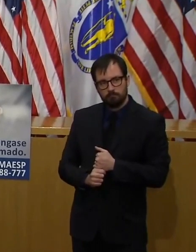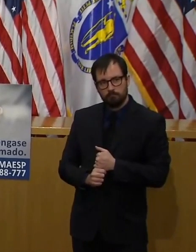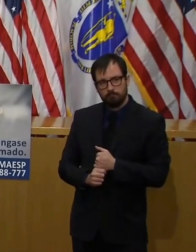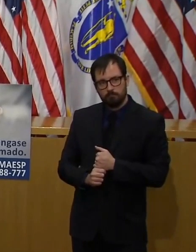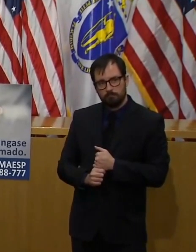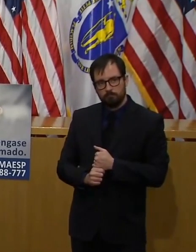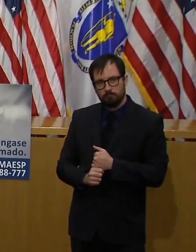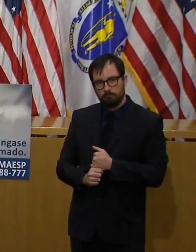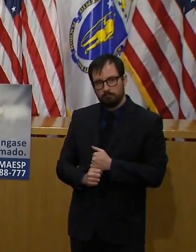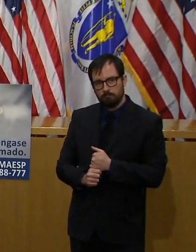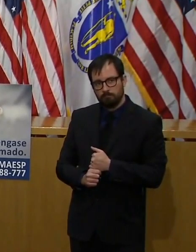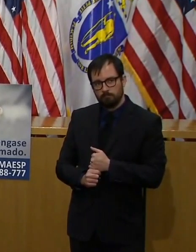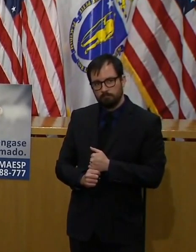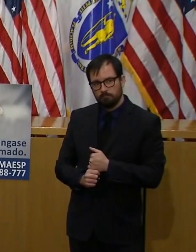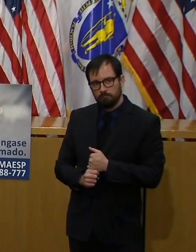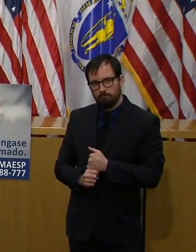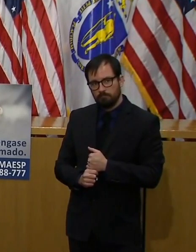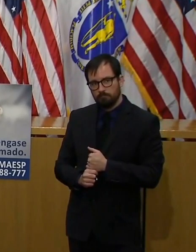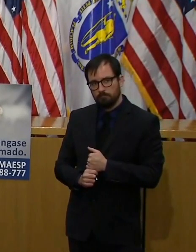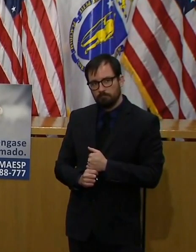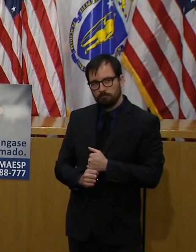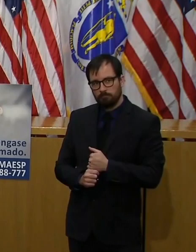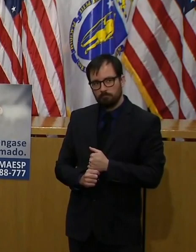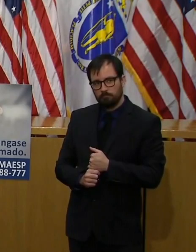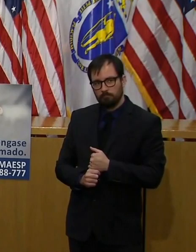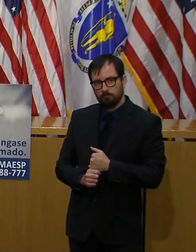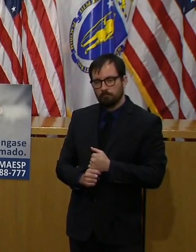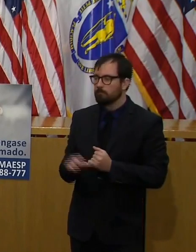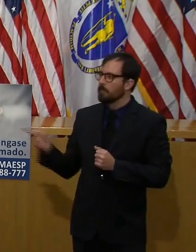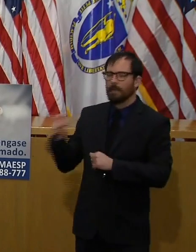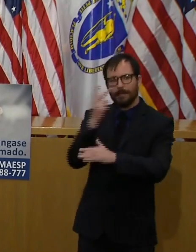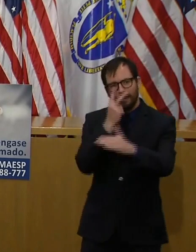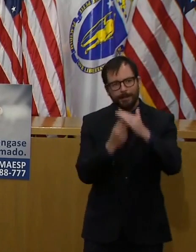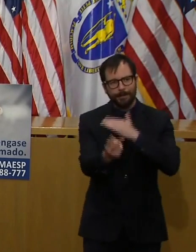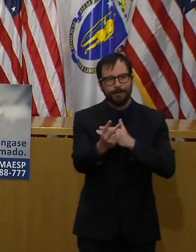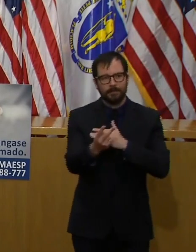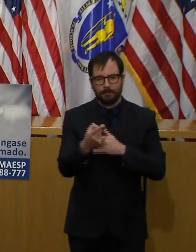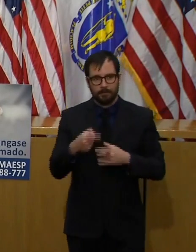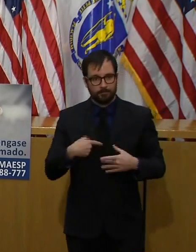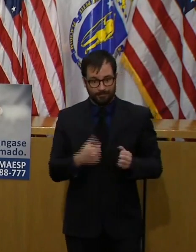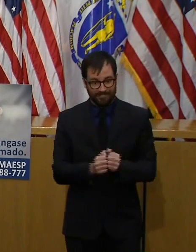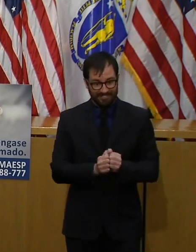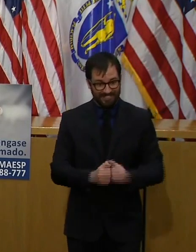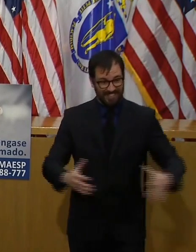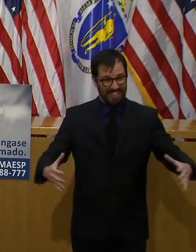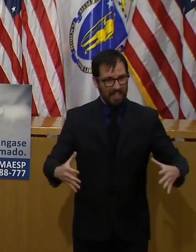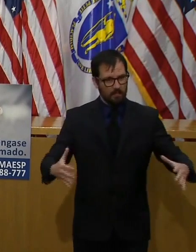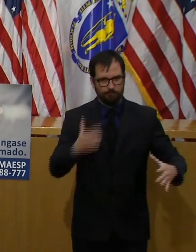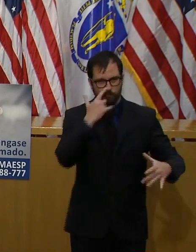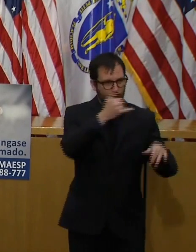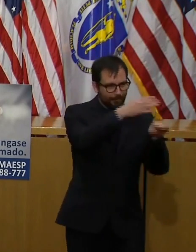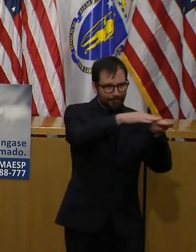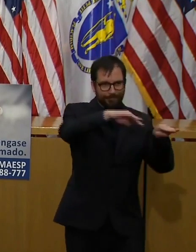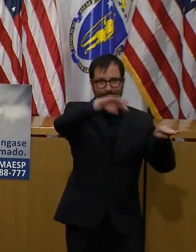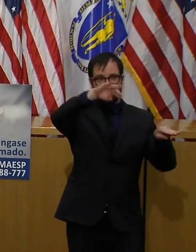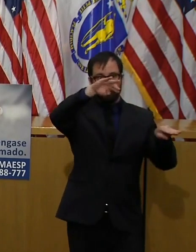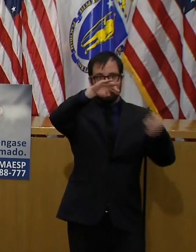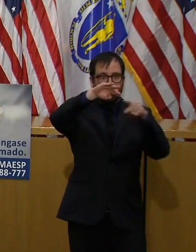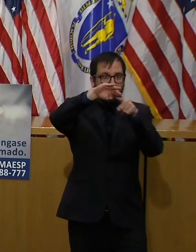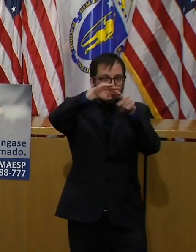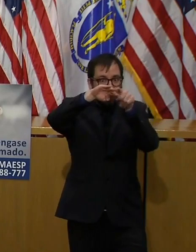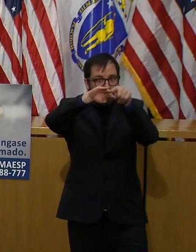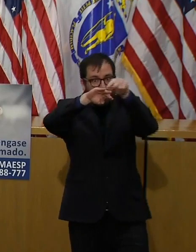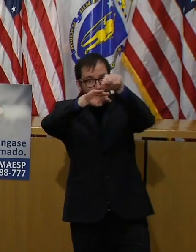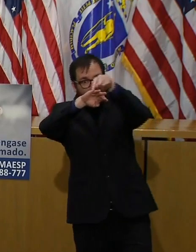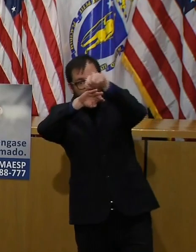You know, answering the question about the curve really becomes a function of what you see every day. And